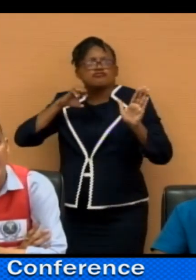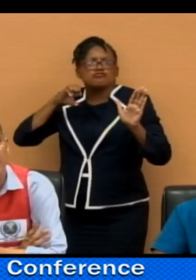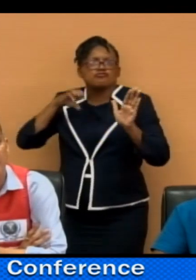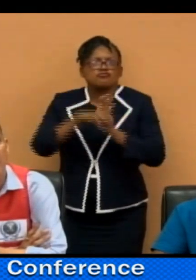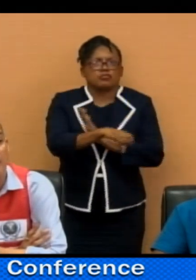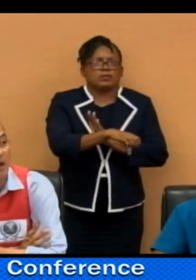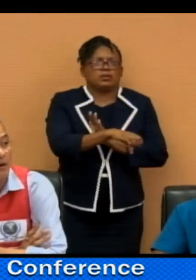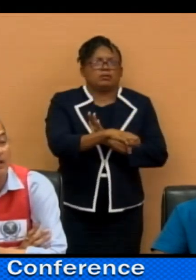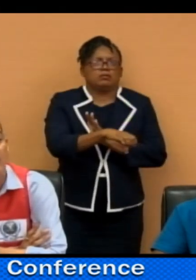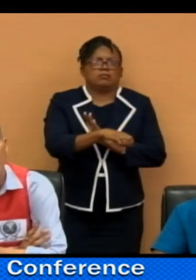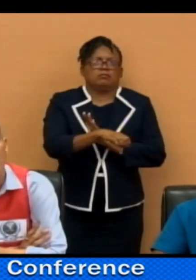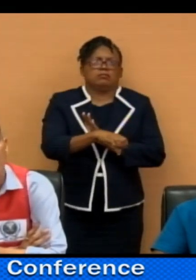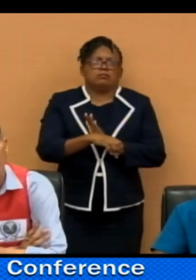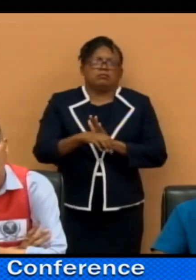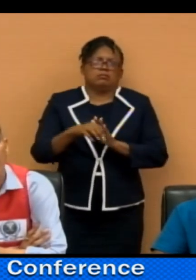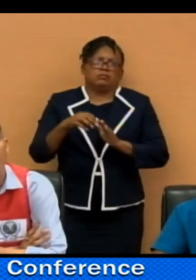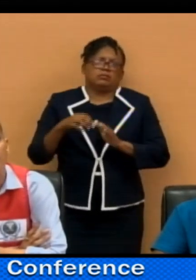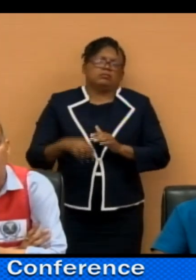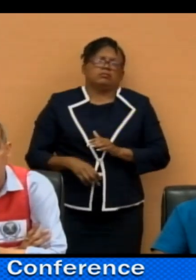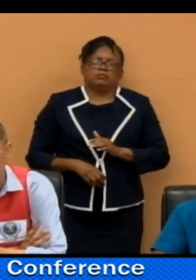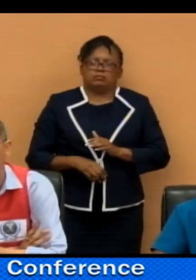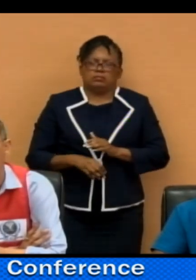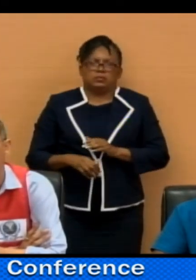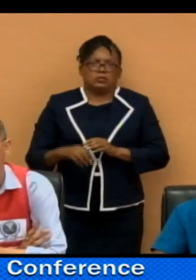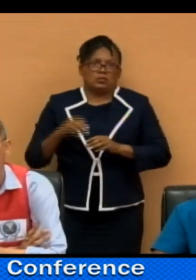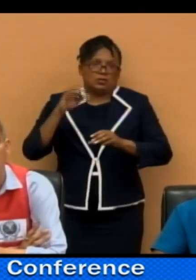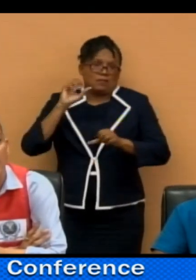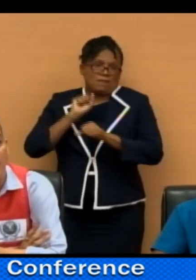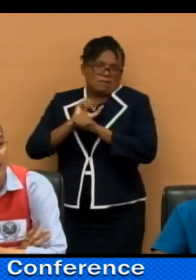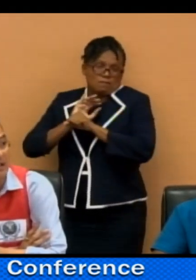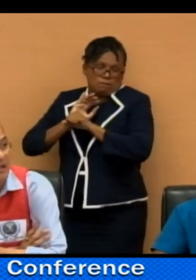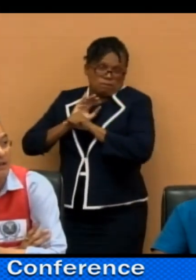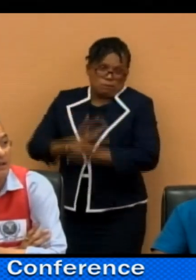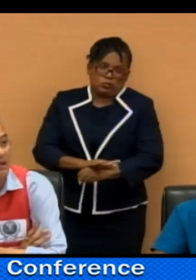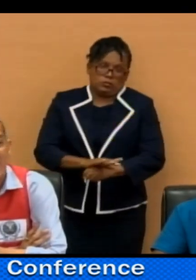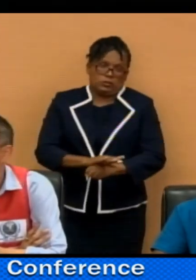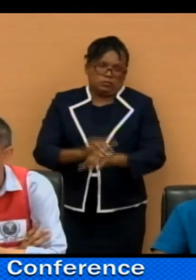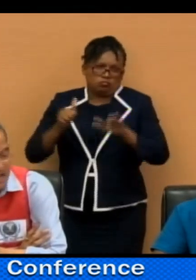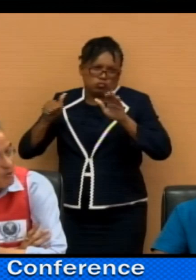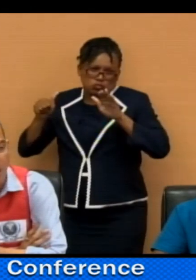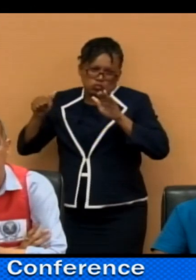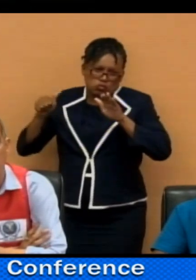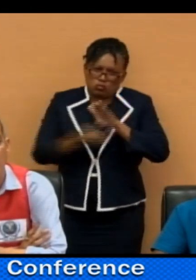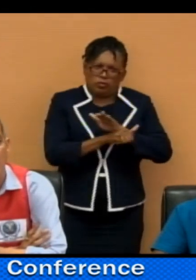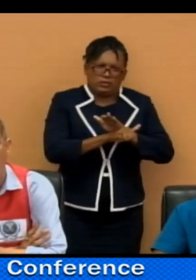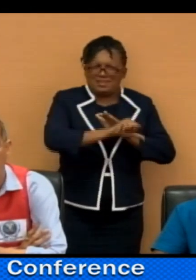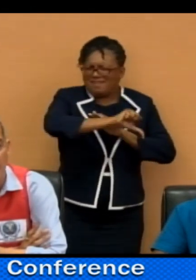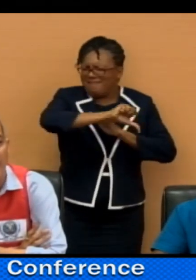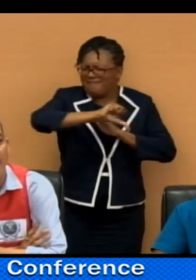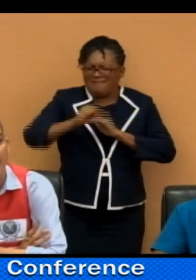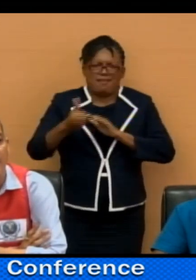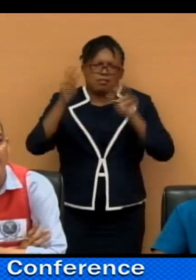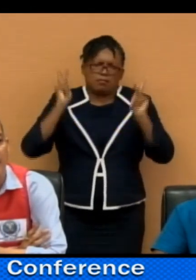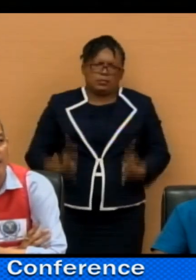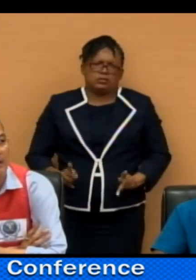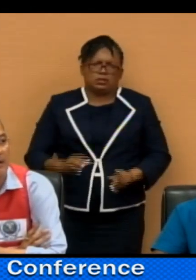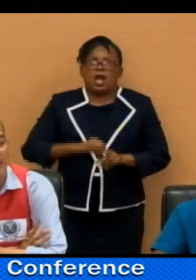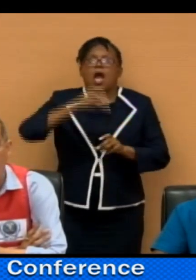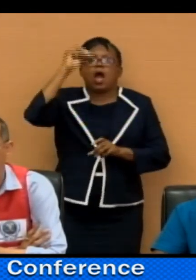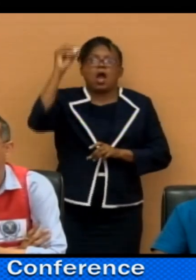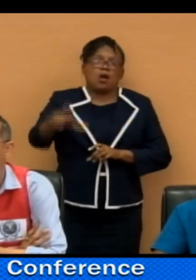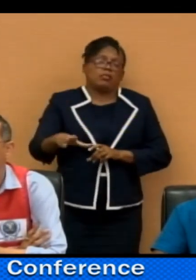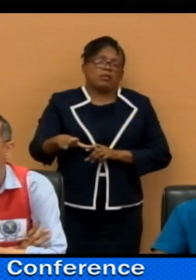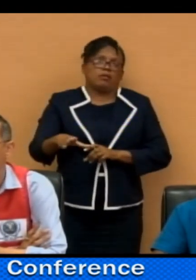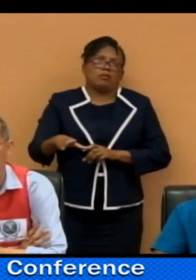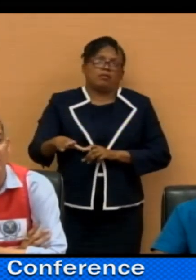gives us the authority to forcefully quarantine anyone out there